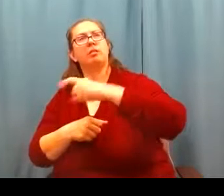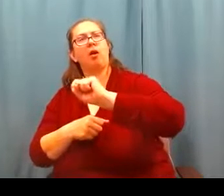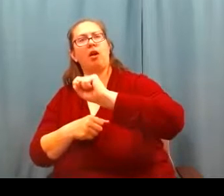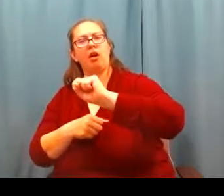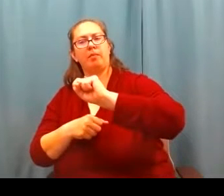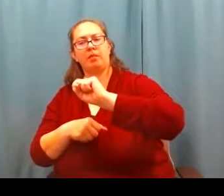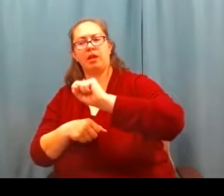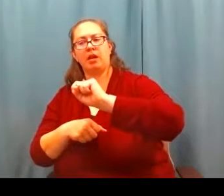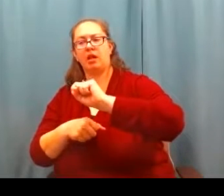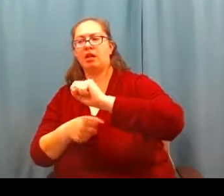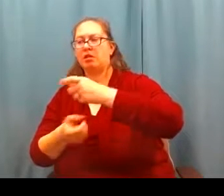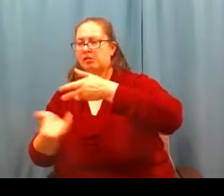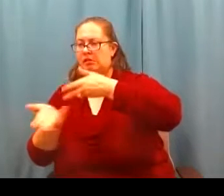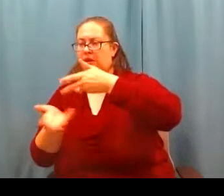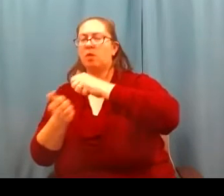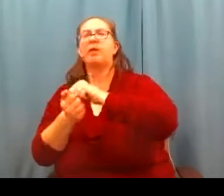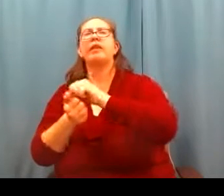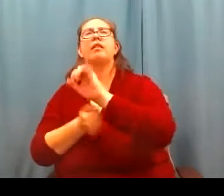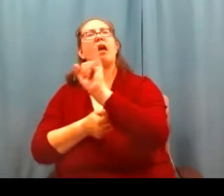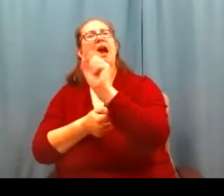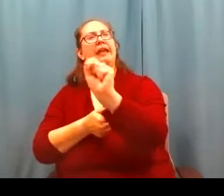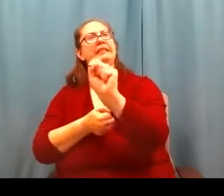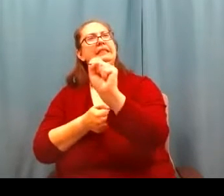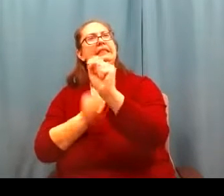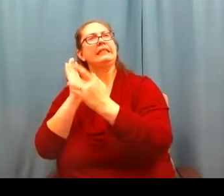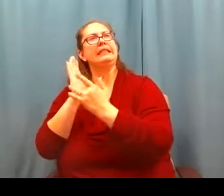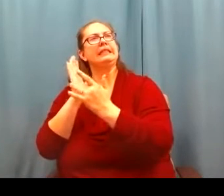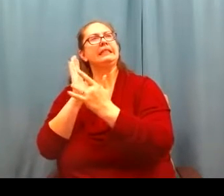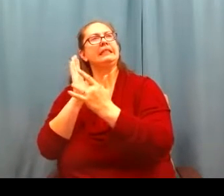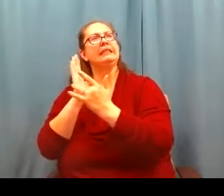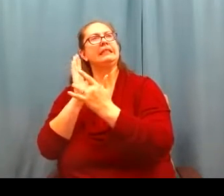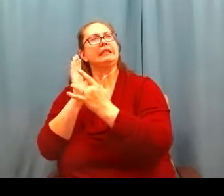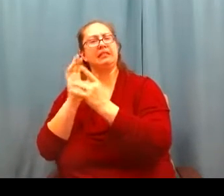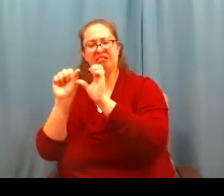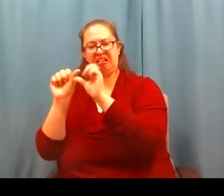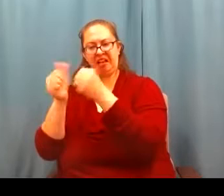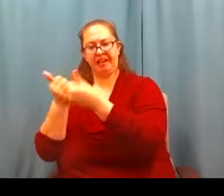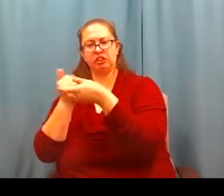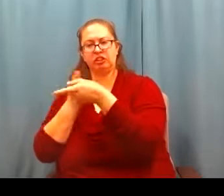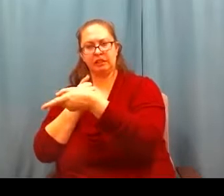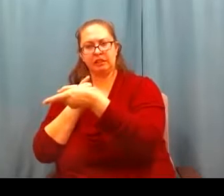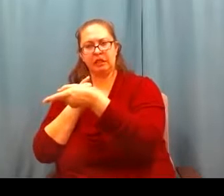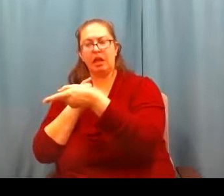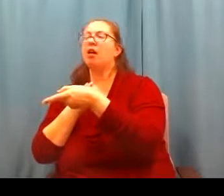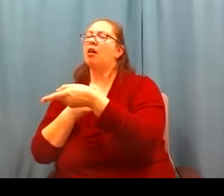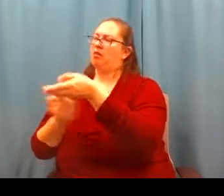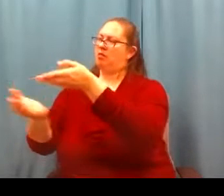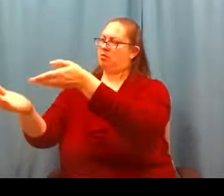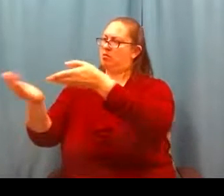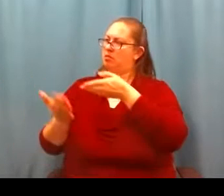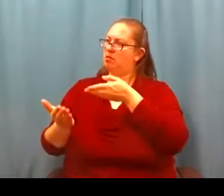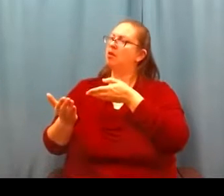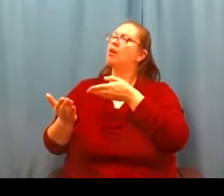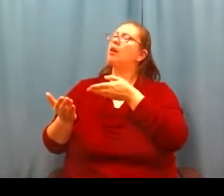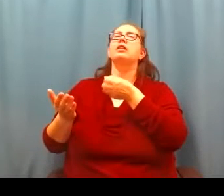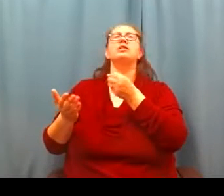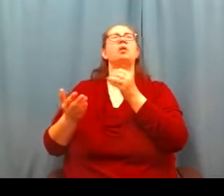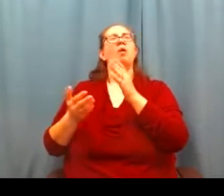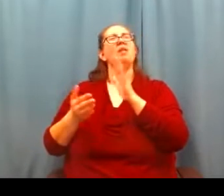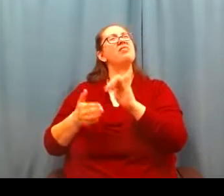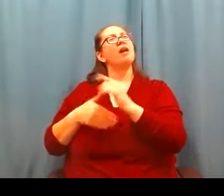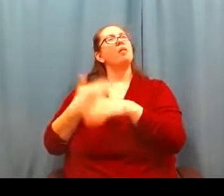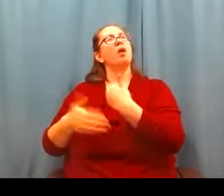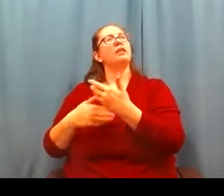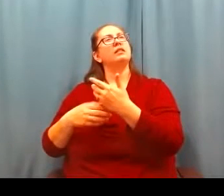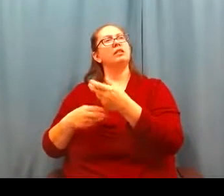IT platforms that, or IT agencies that have provided resources for us to automate some of the process. So instead of us having